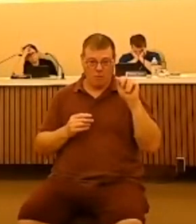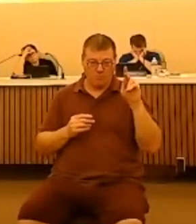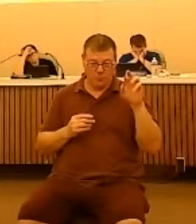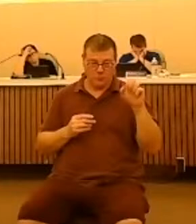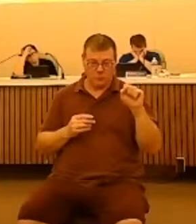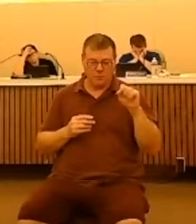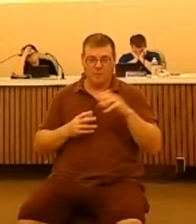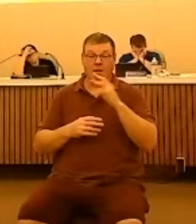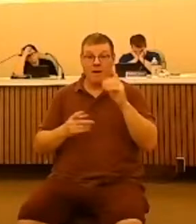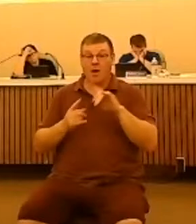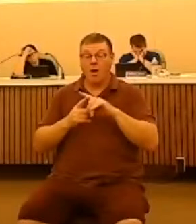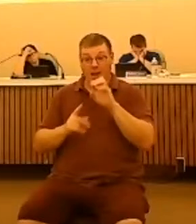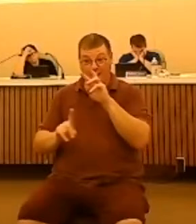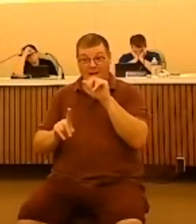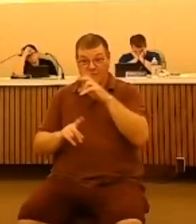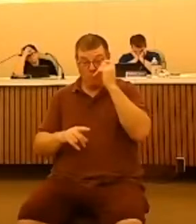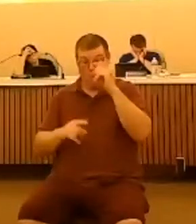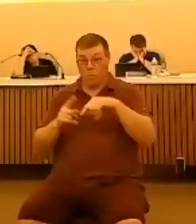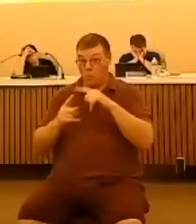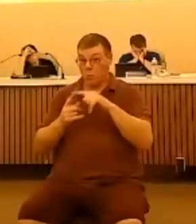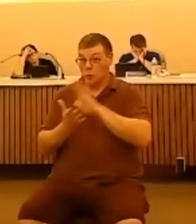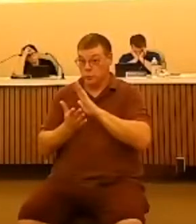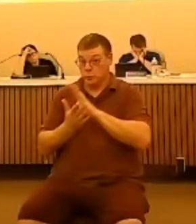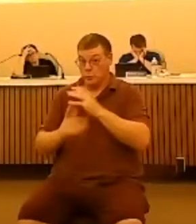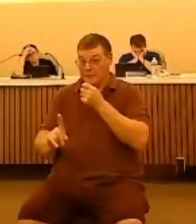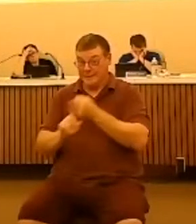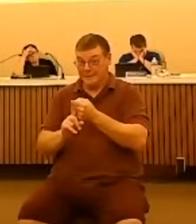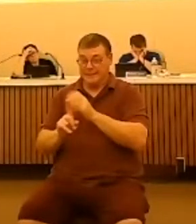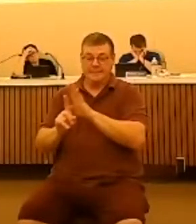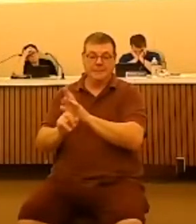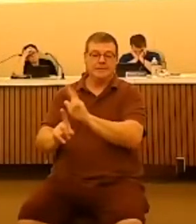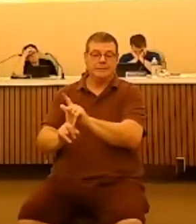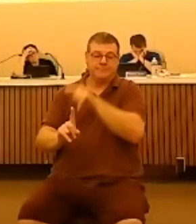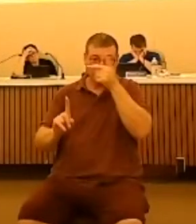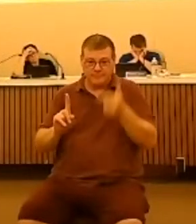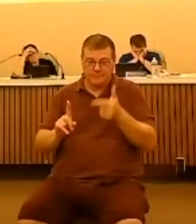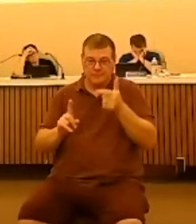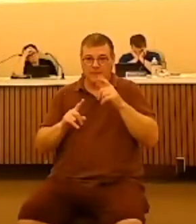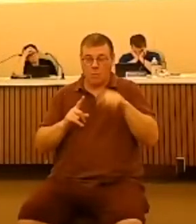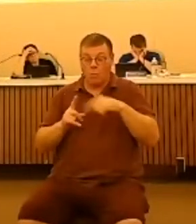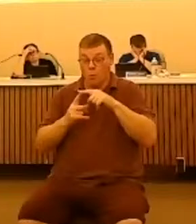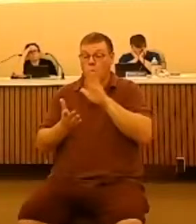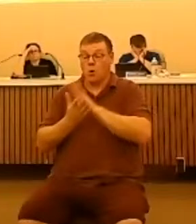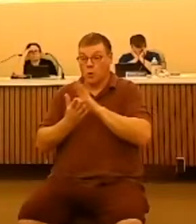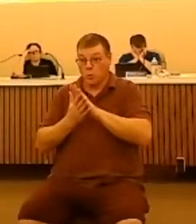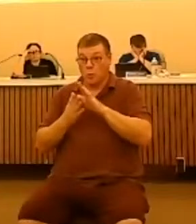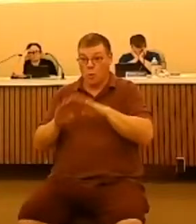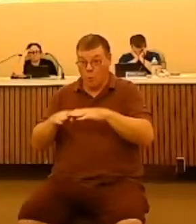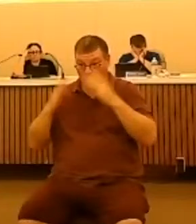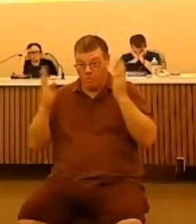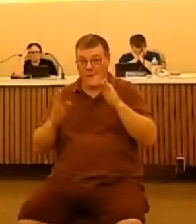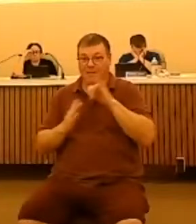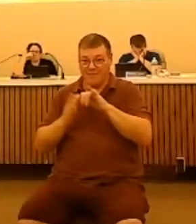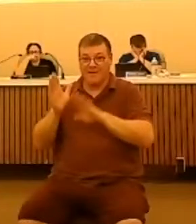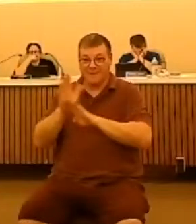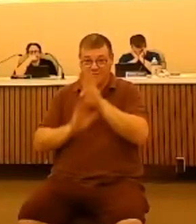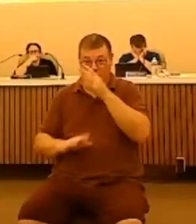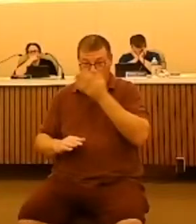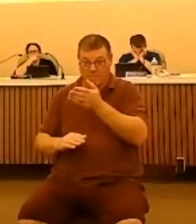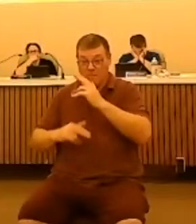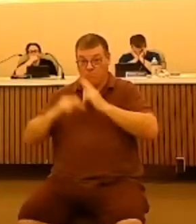especially Nevins Road, because when school hits, Nevins Road is going to be, when schools open and that development is there and all